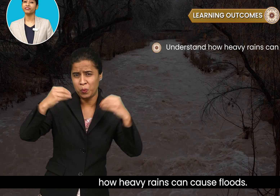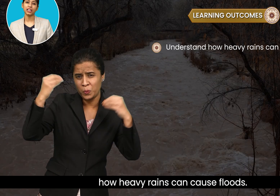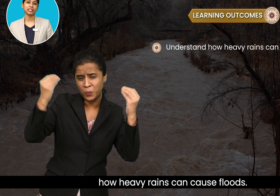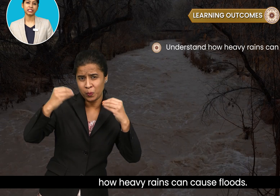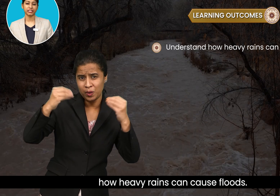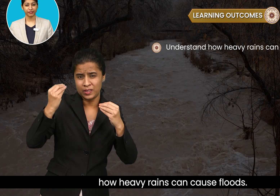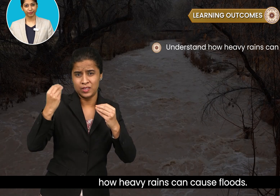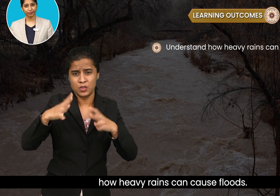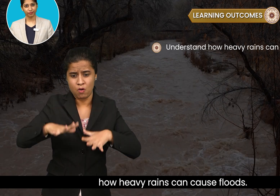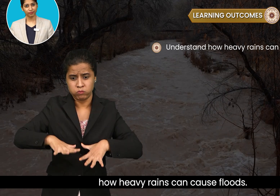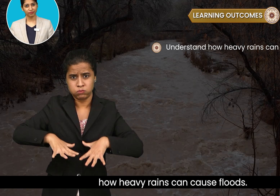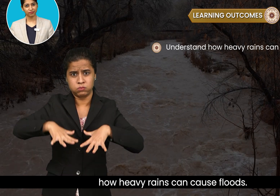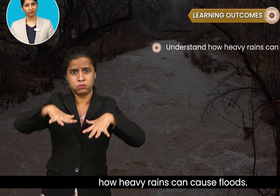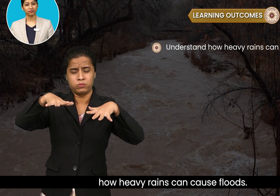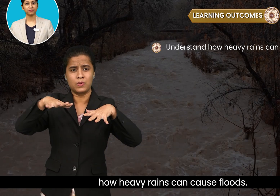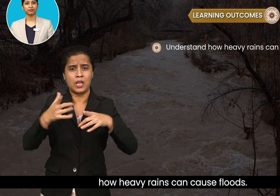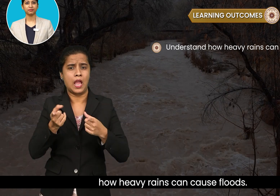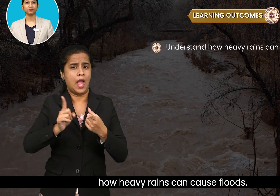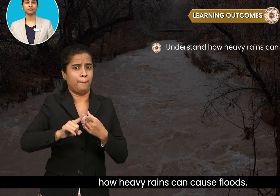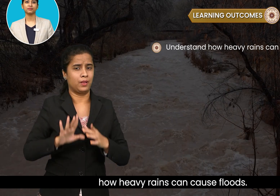cause floods.